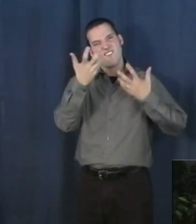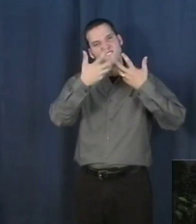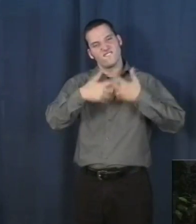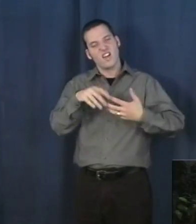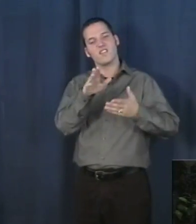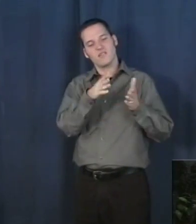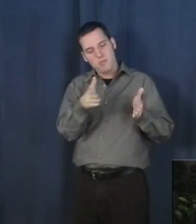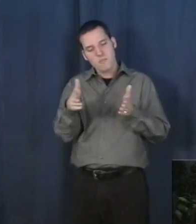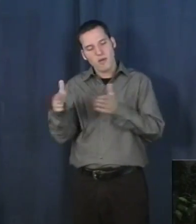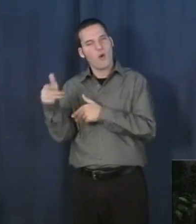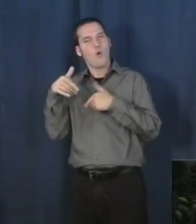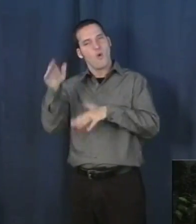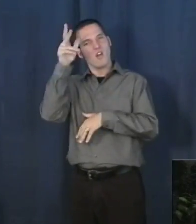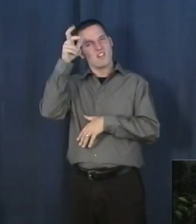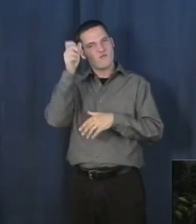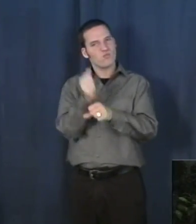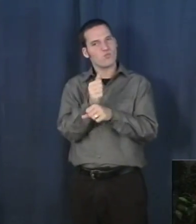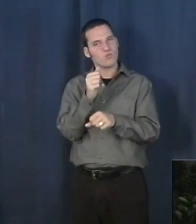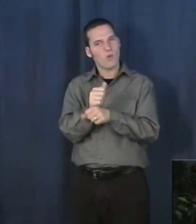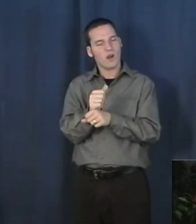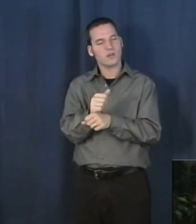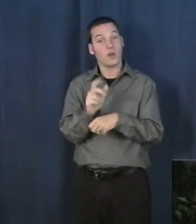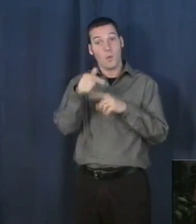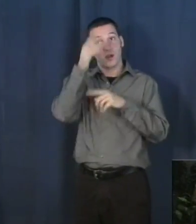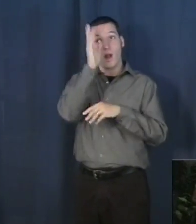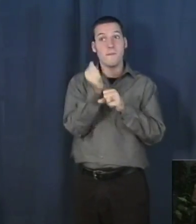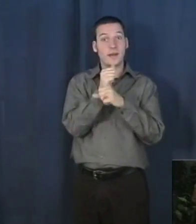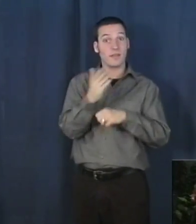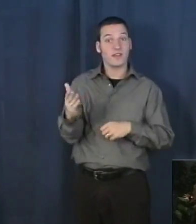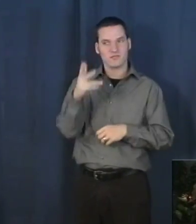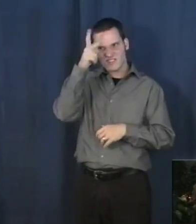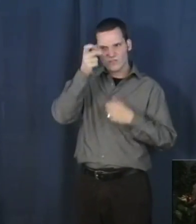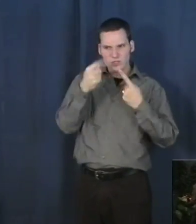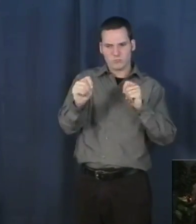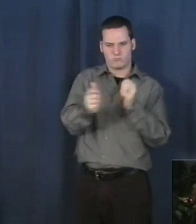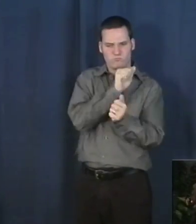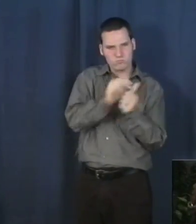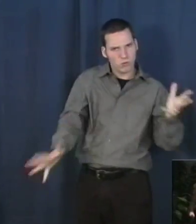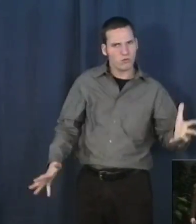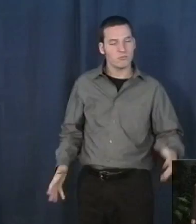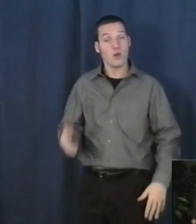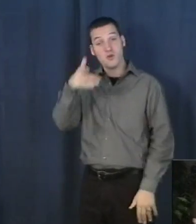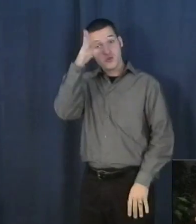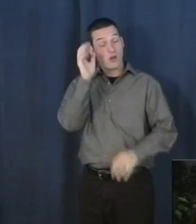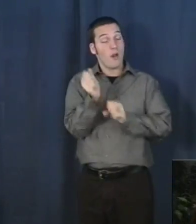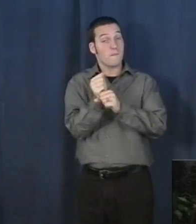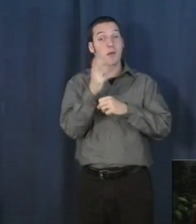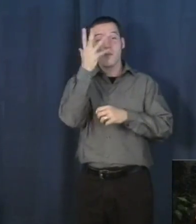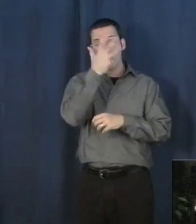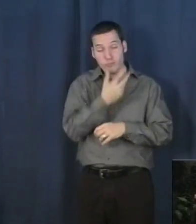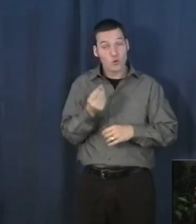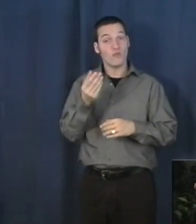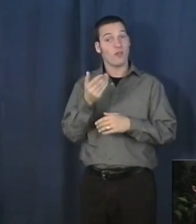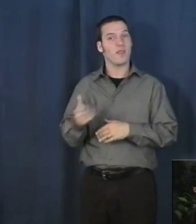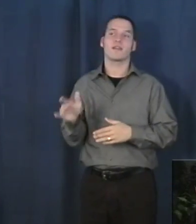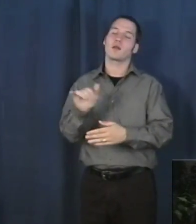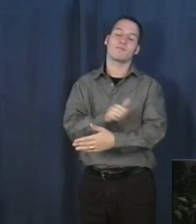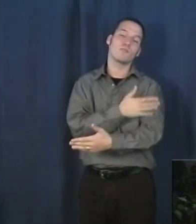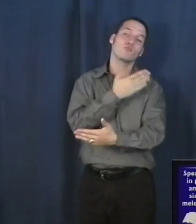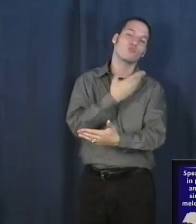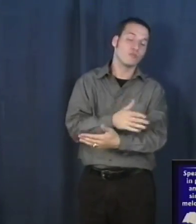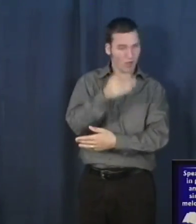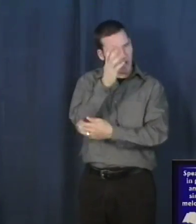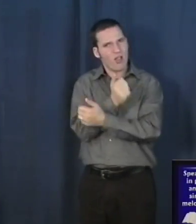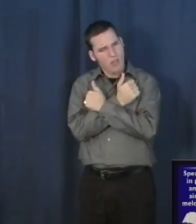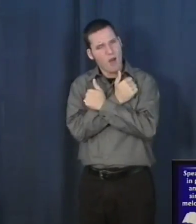fits the pattern for the way the devil works? Whenever God makes things, the devil tries to destroy them. God invented beautiful things. God invented music.